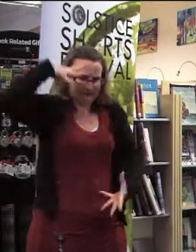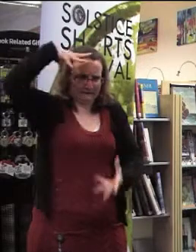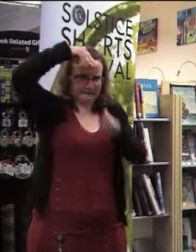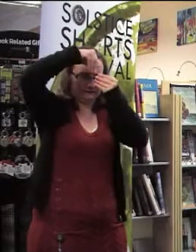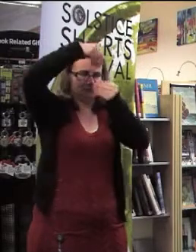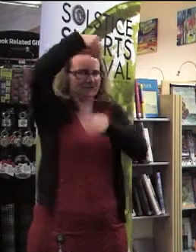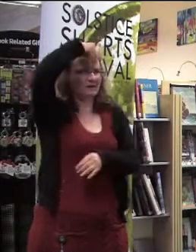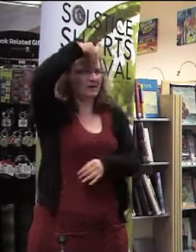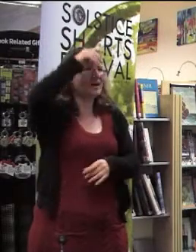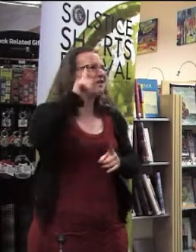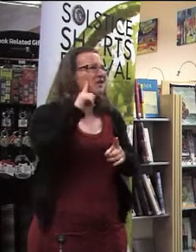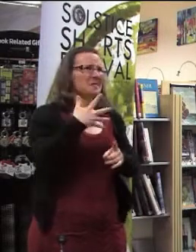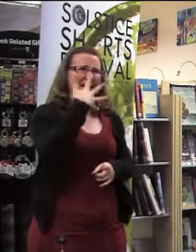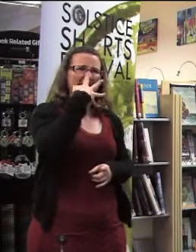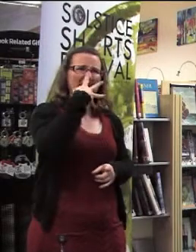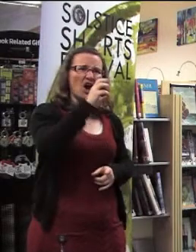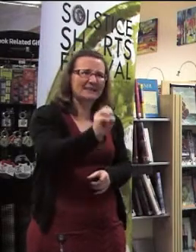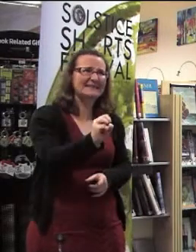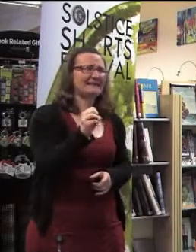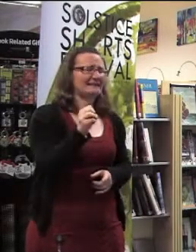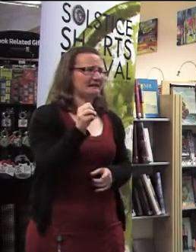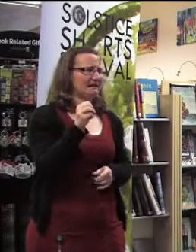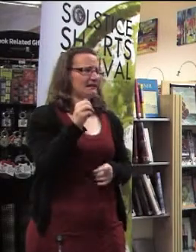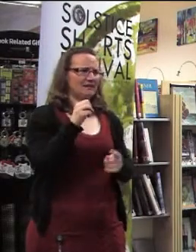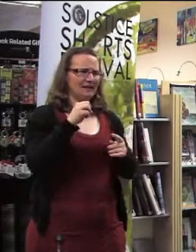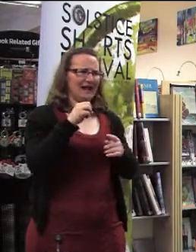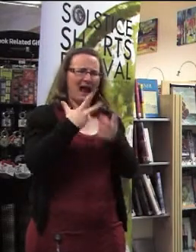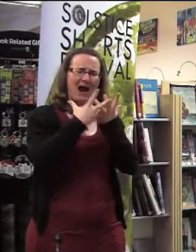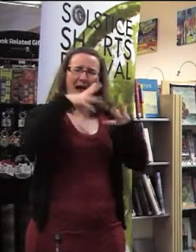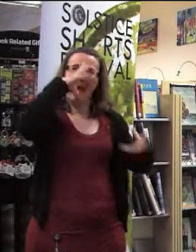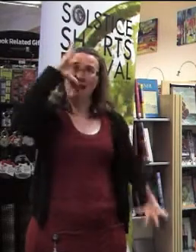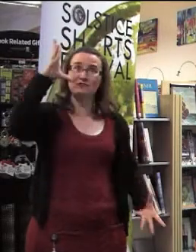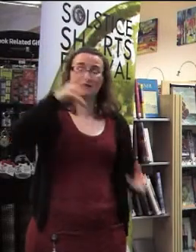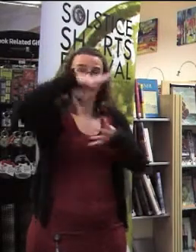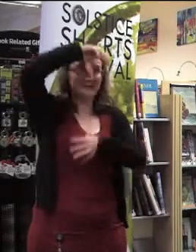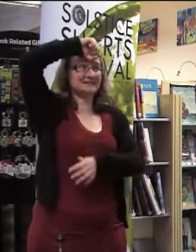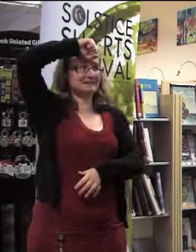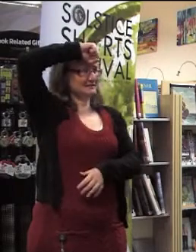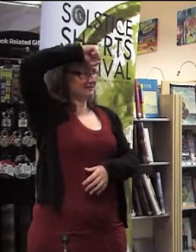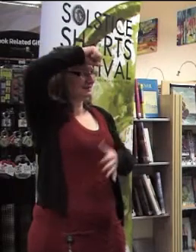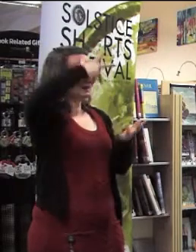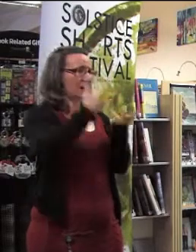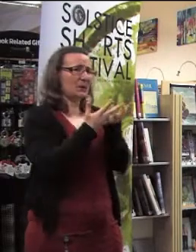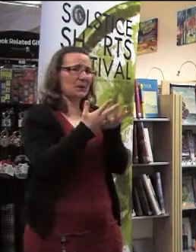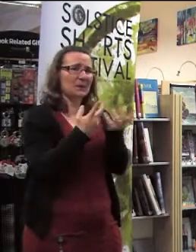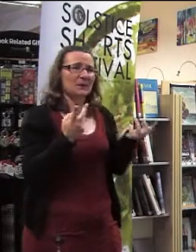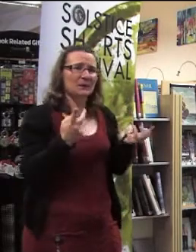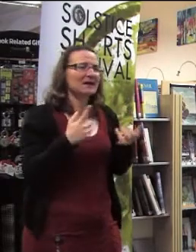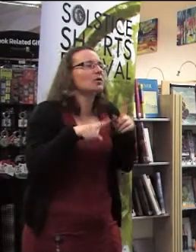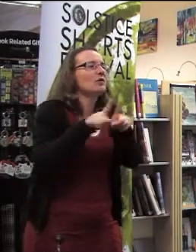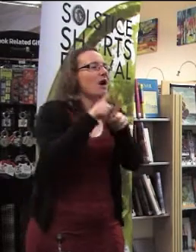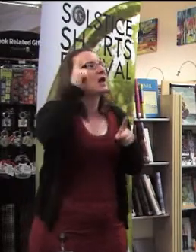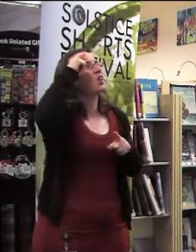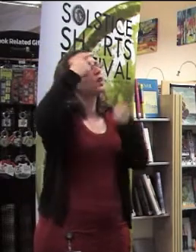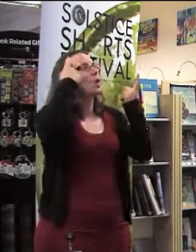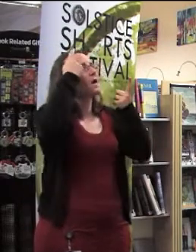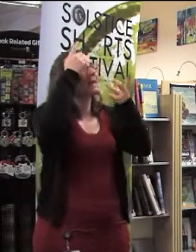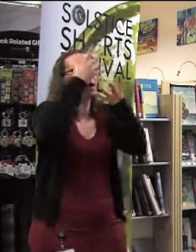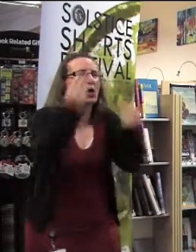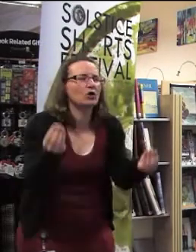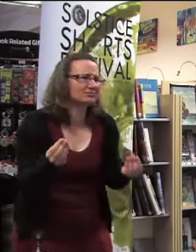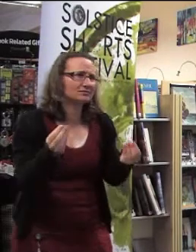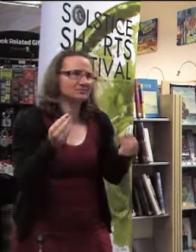90? It's not like the thoughts go away. They lurk and then pop out.